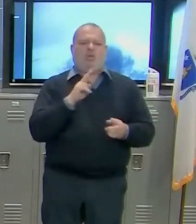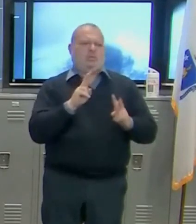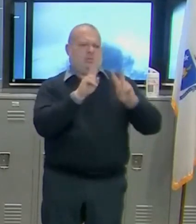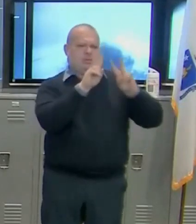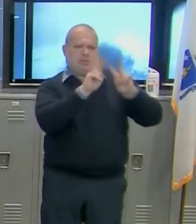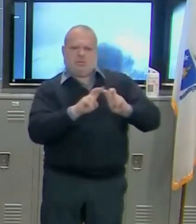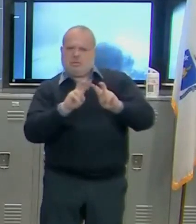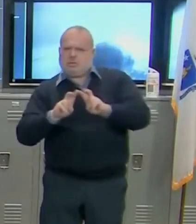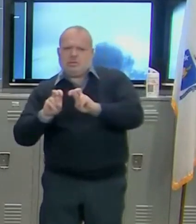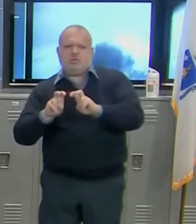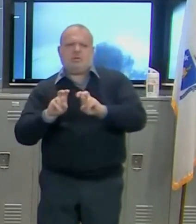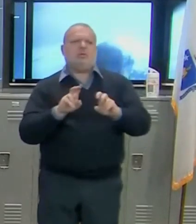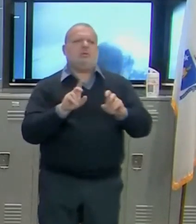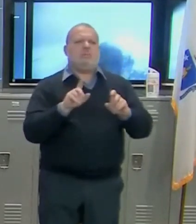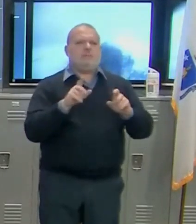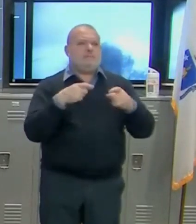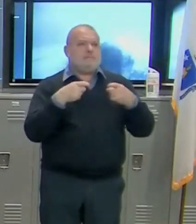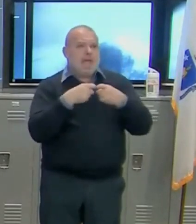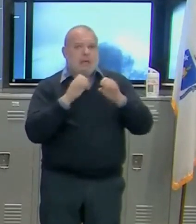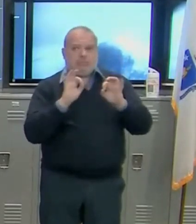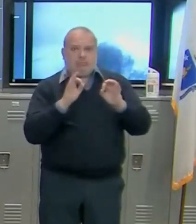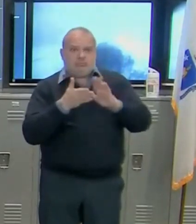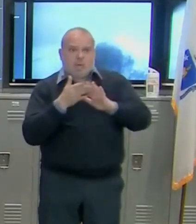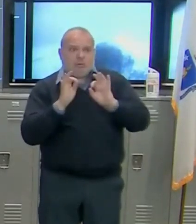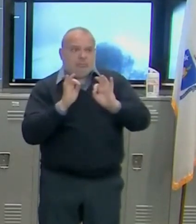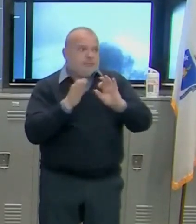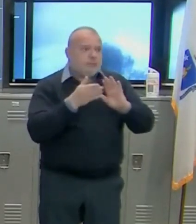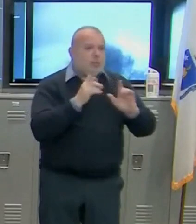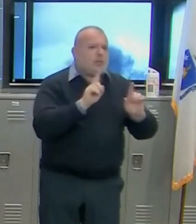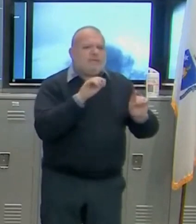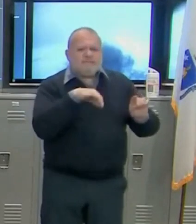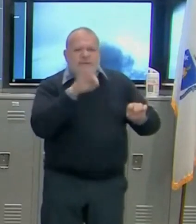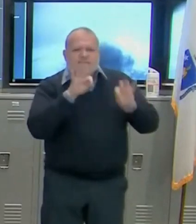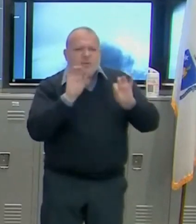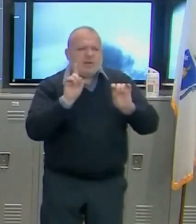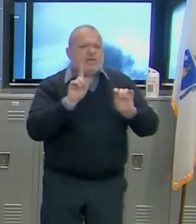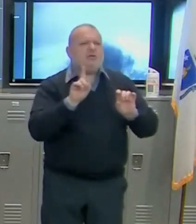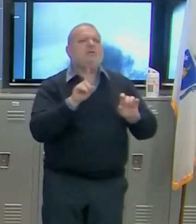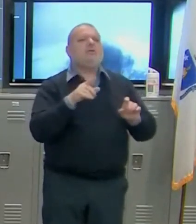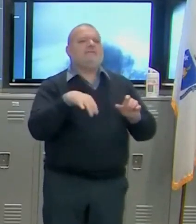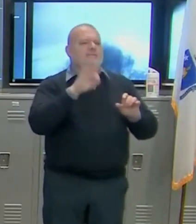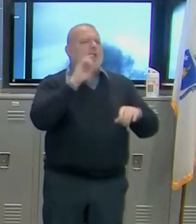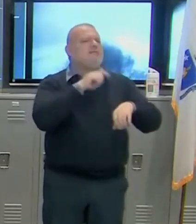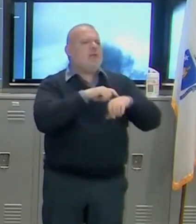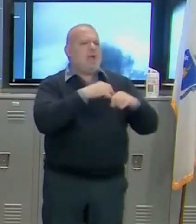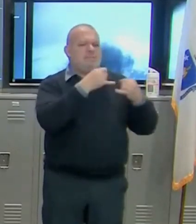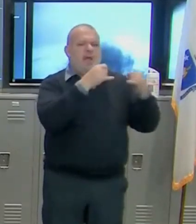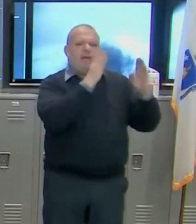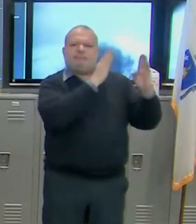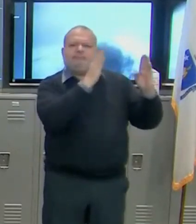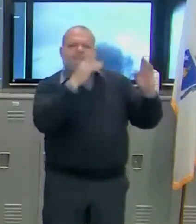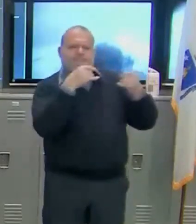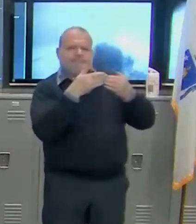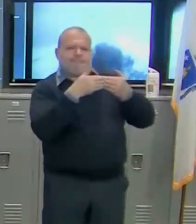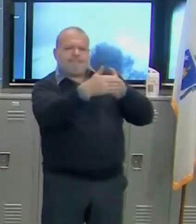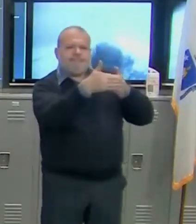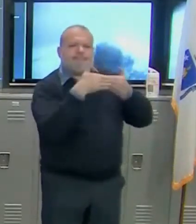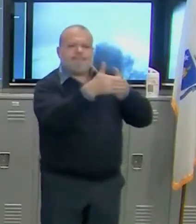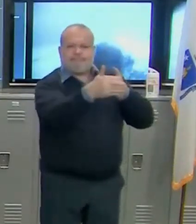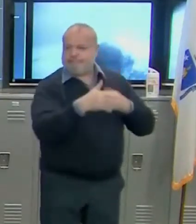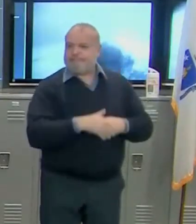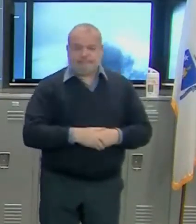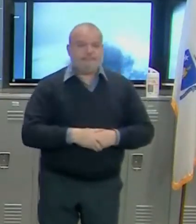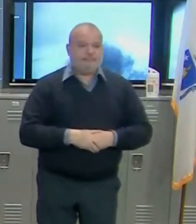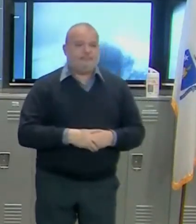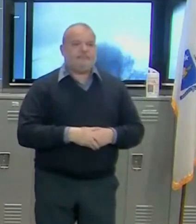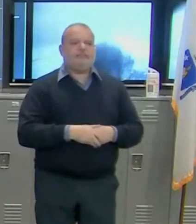accurate picture of the full extent and the timeline for restoration. The companies will also be able to assess whether to shift crew resources from